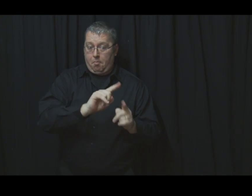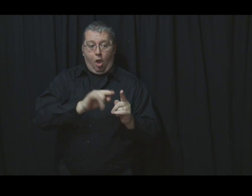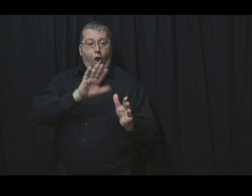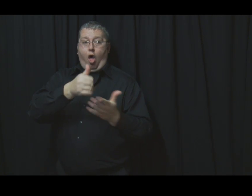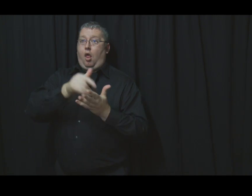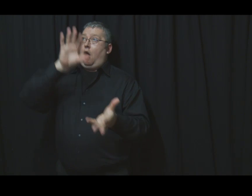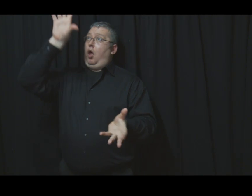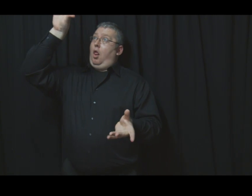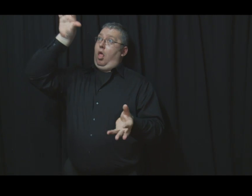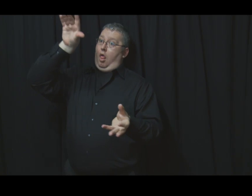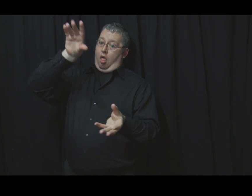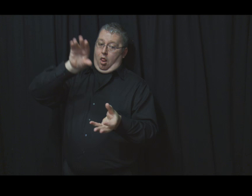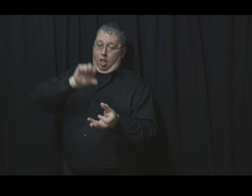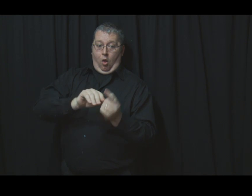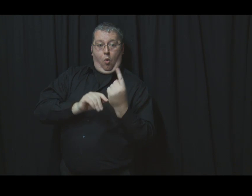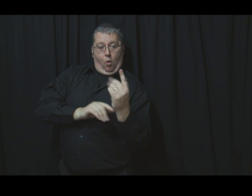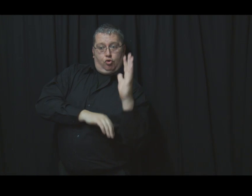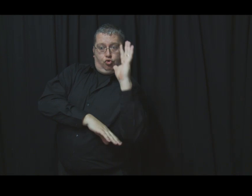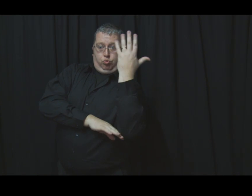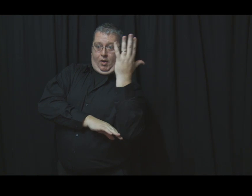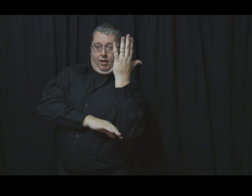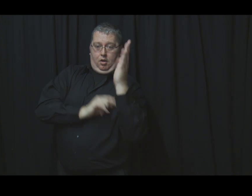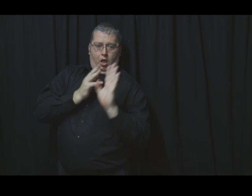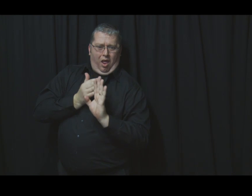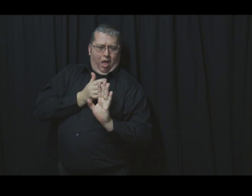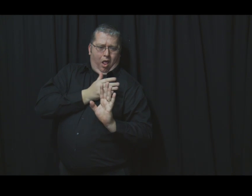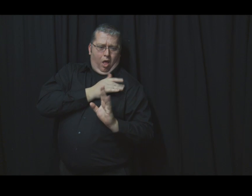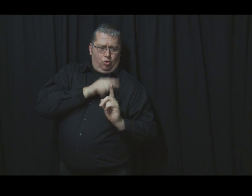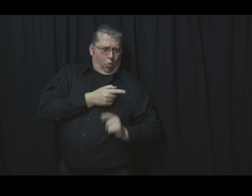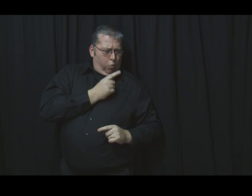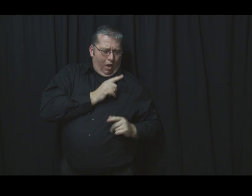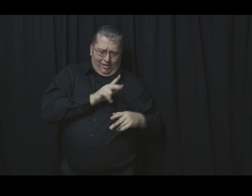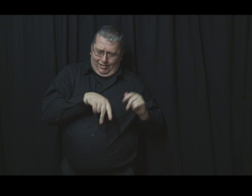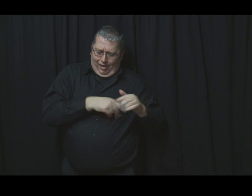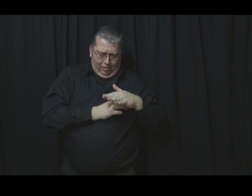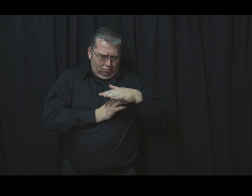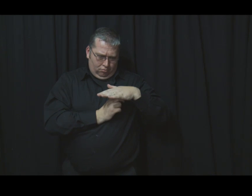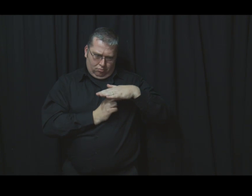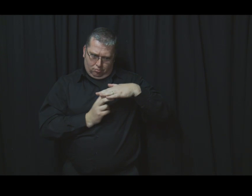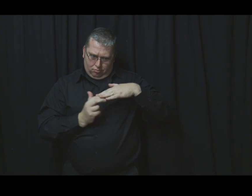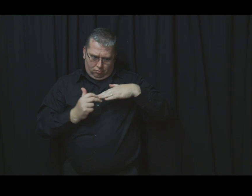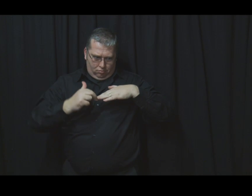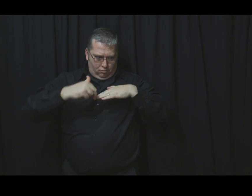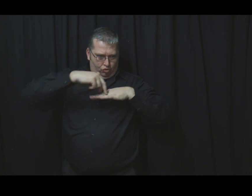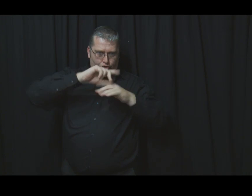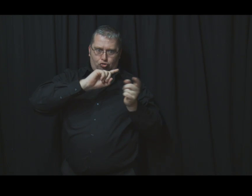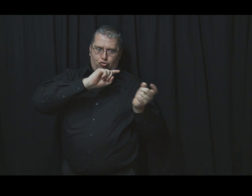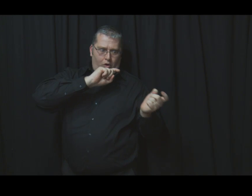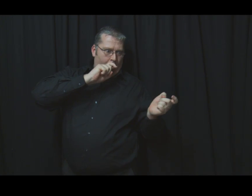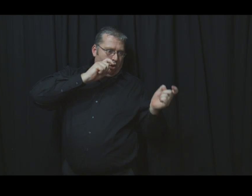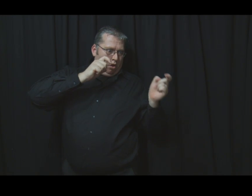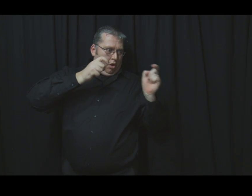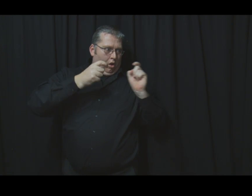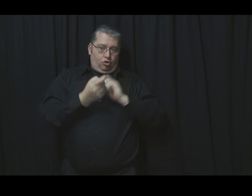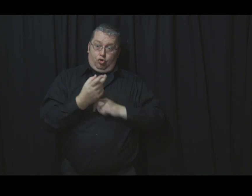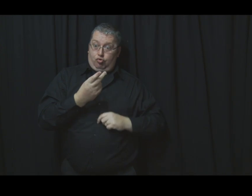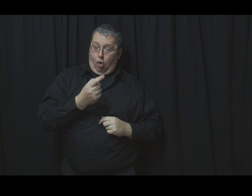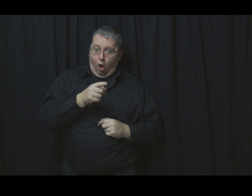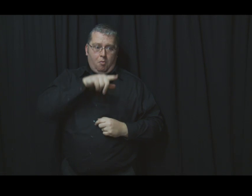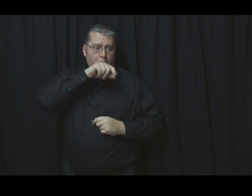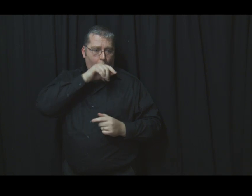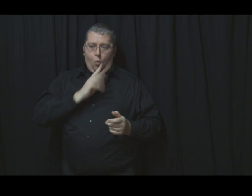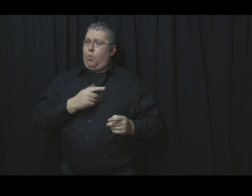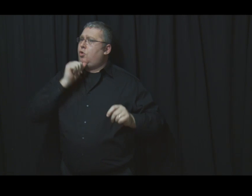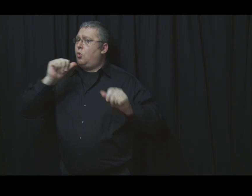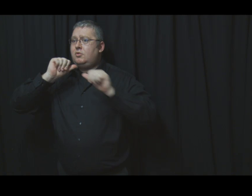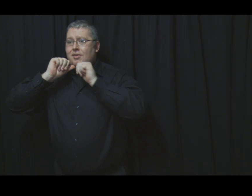life that goes back to some primordial form. And look, we see changes in finches, changes in dogs, and so on. Now, we don't deny the changes, you